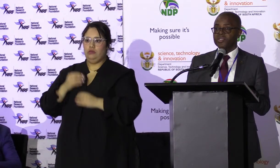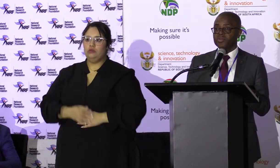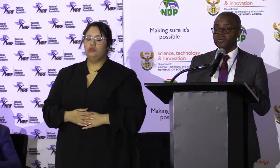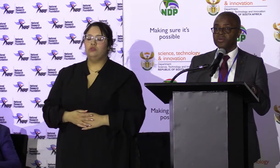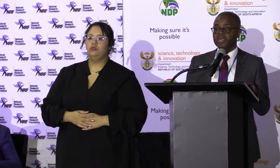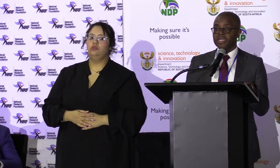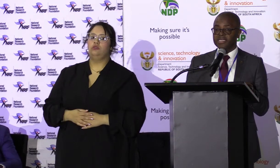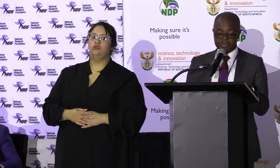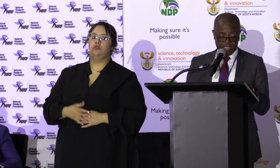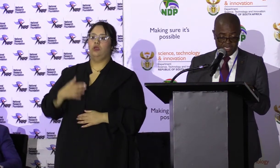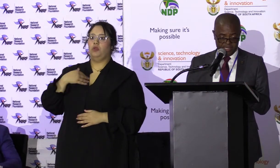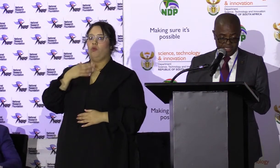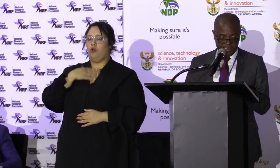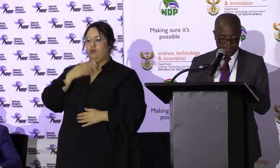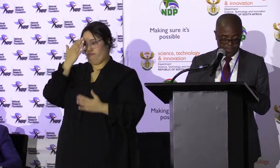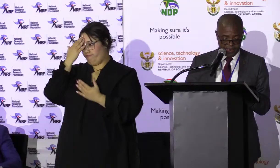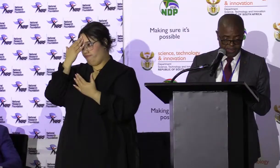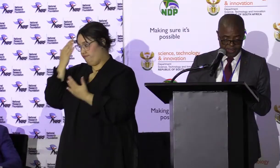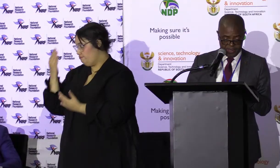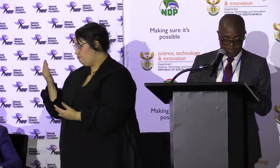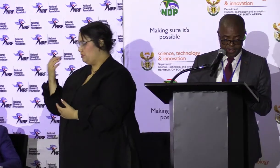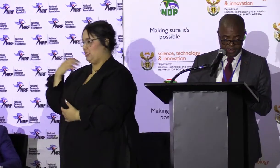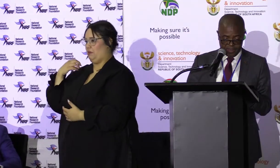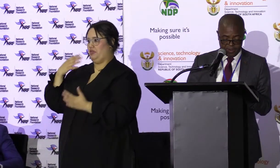would like to greet the Minister,